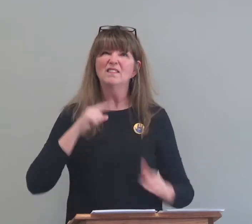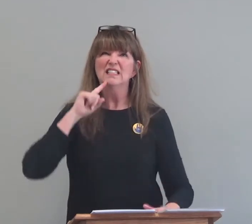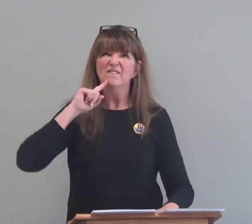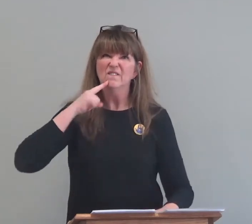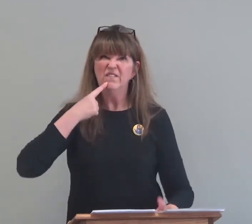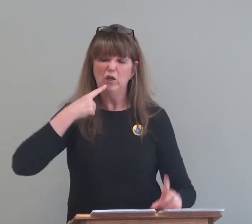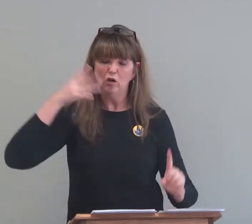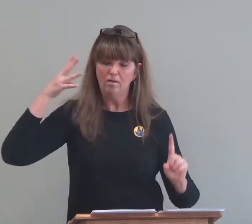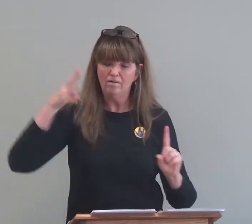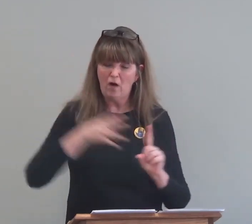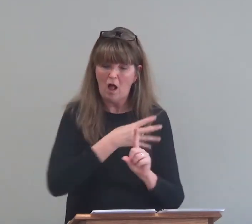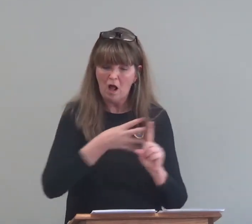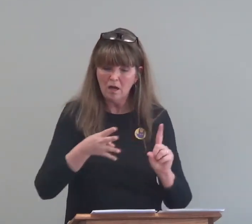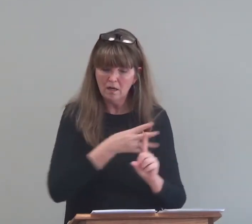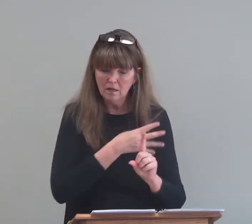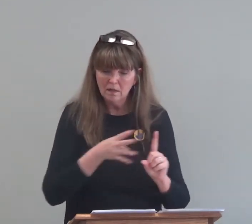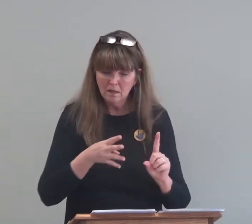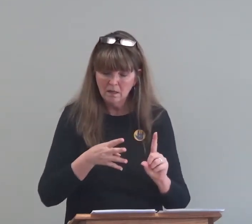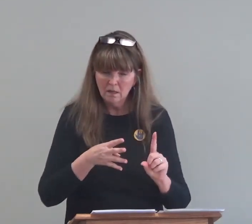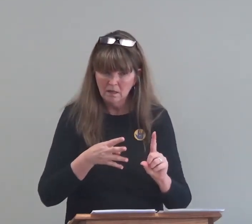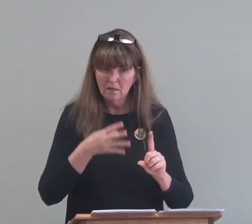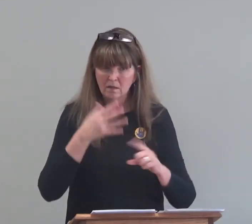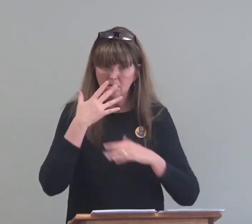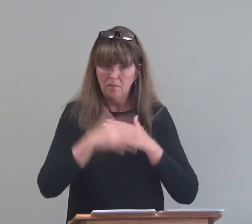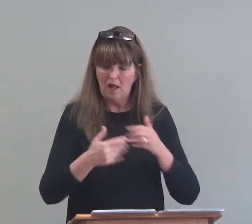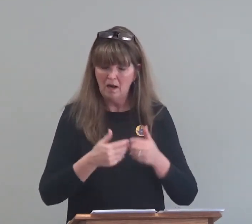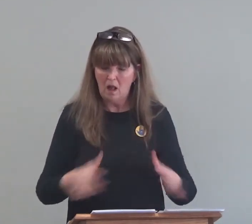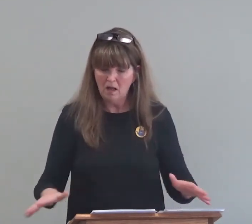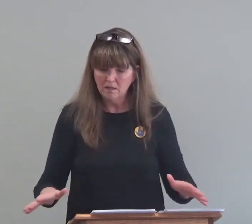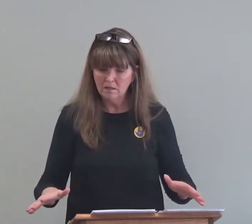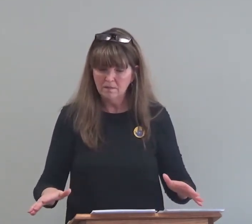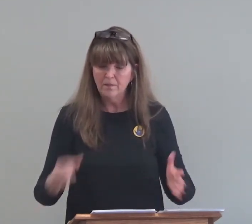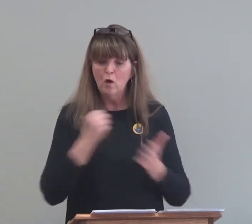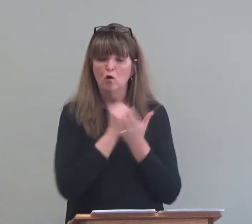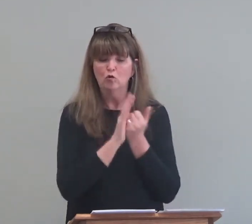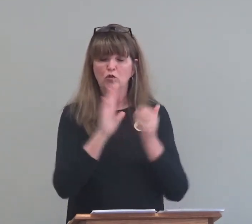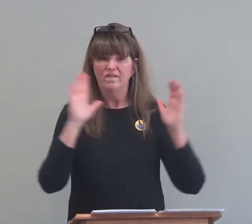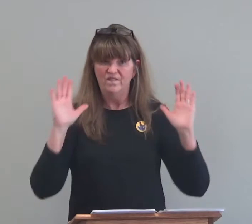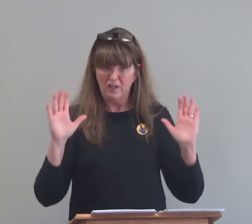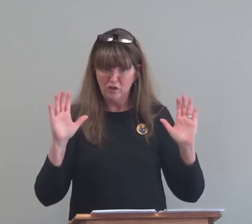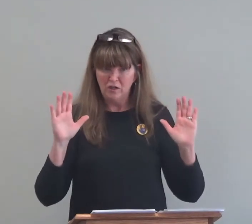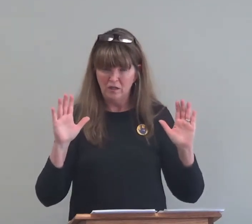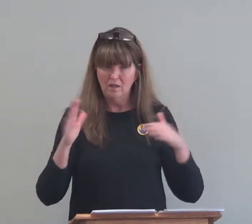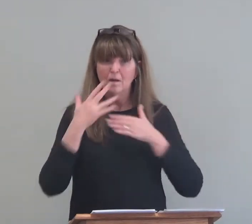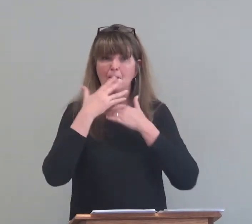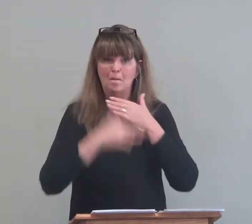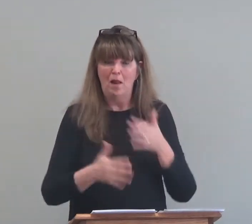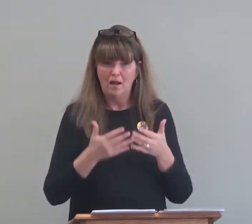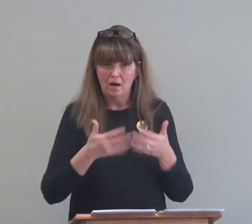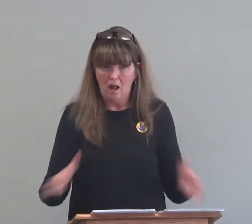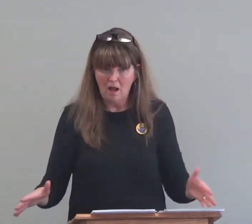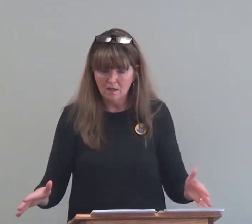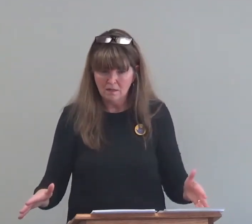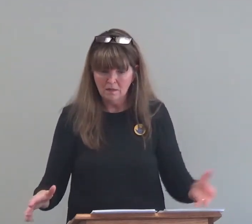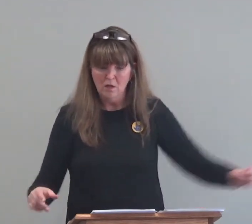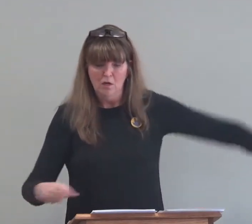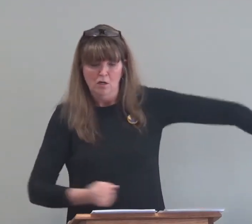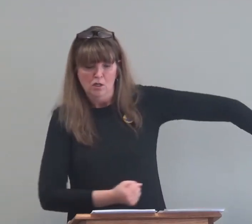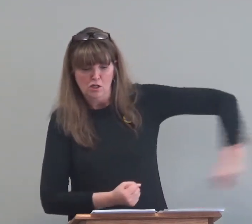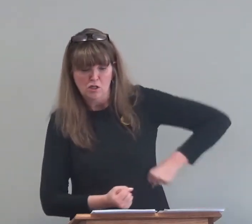that means that Jesus survived a severe flogging, blood loss, crucifixion, more blood